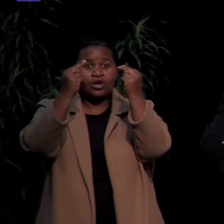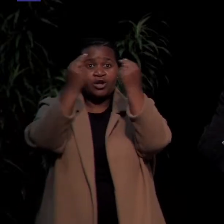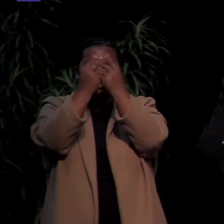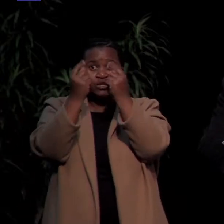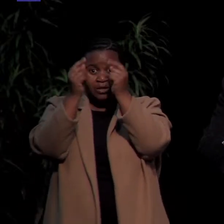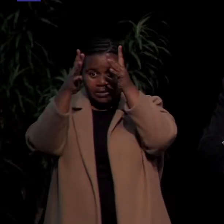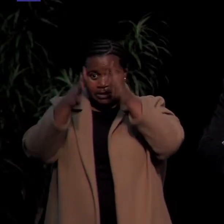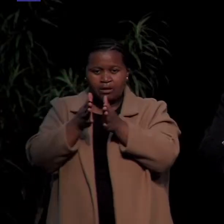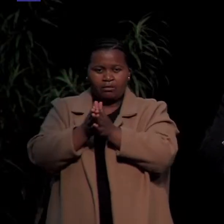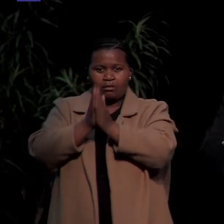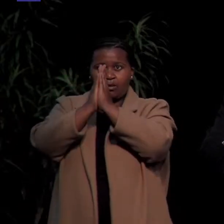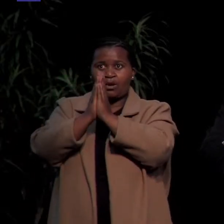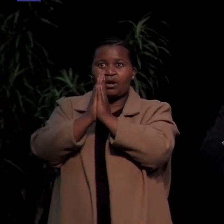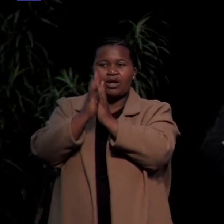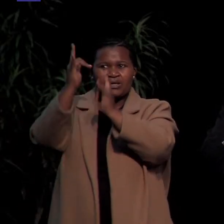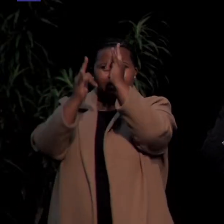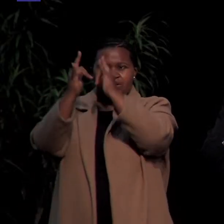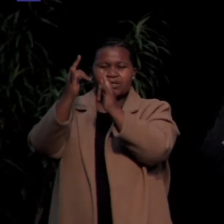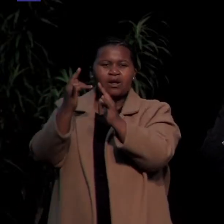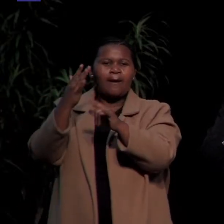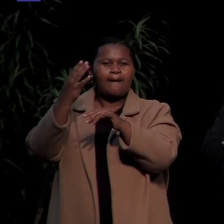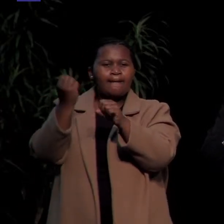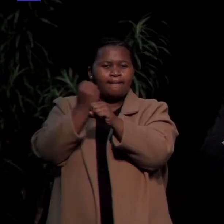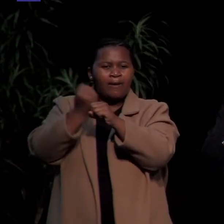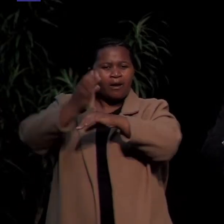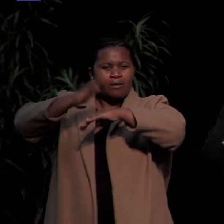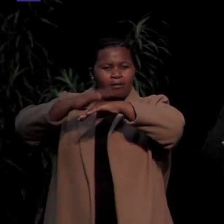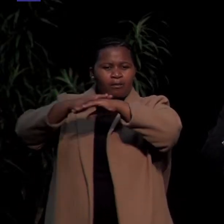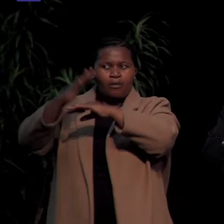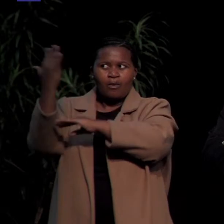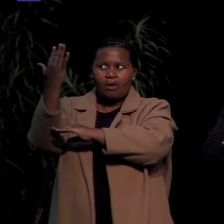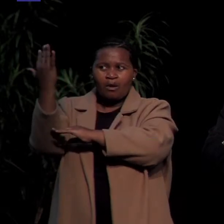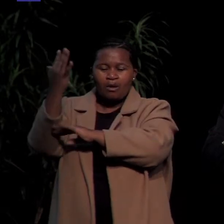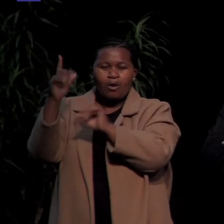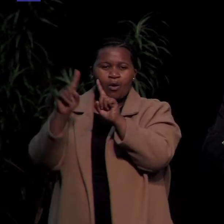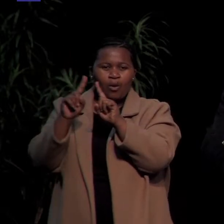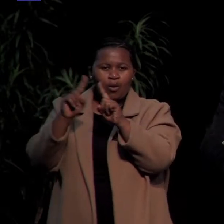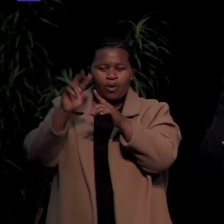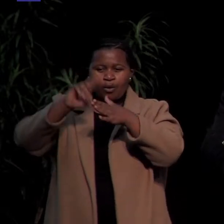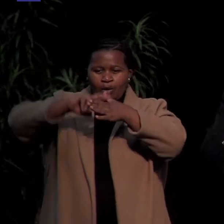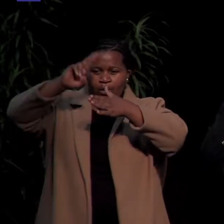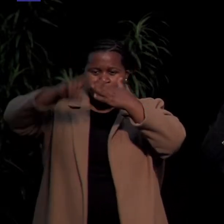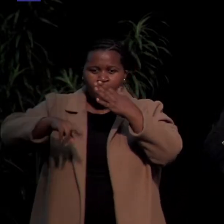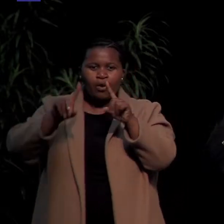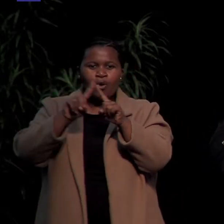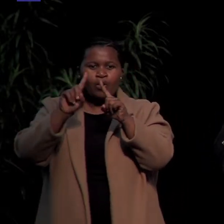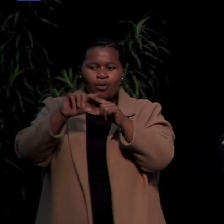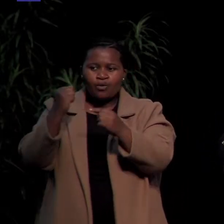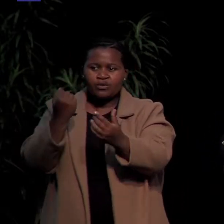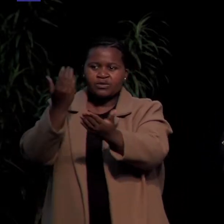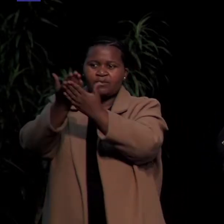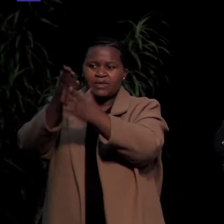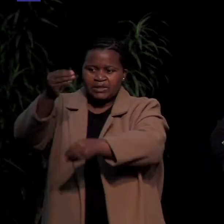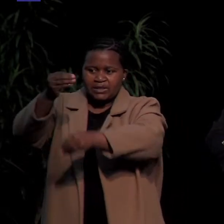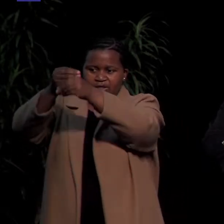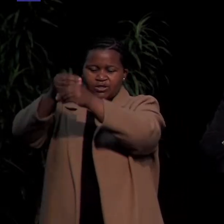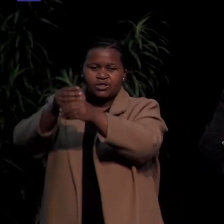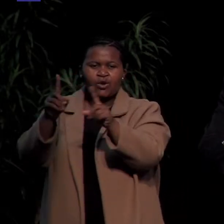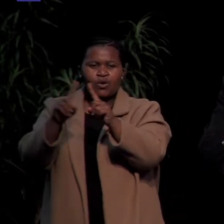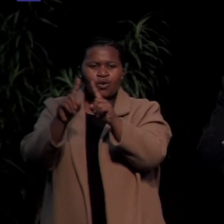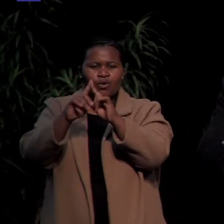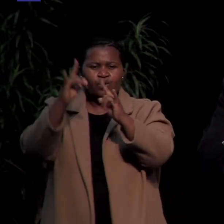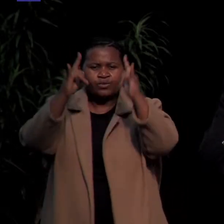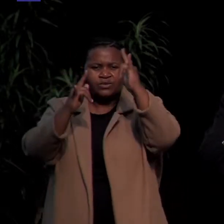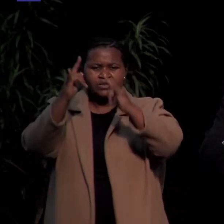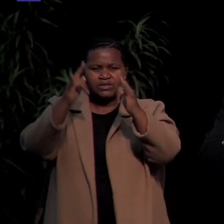requested that the city makes further representations, and as a result, we have submitted additional information. And the city manager